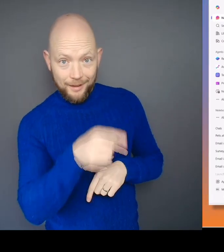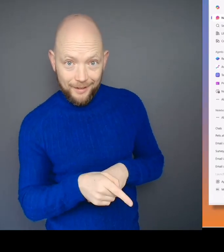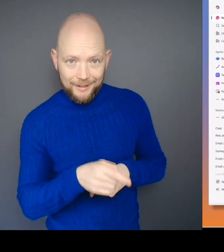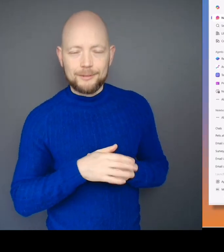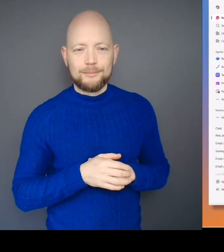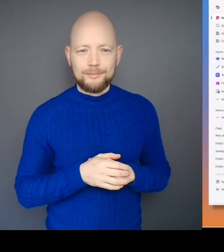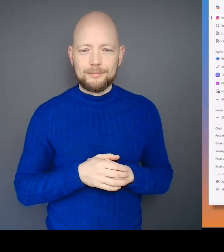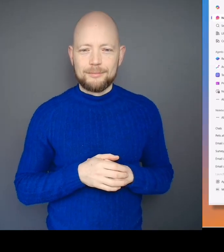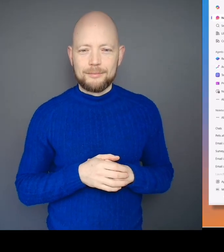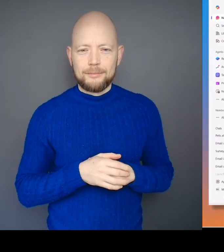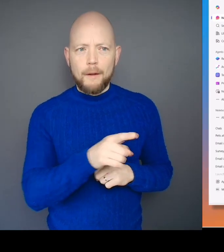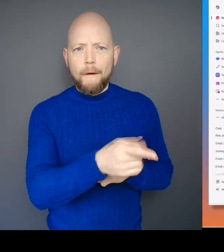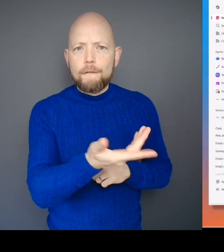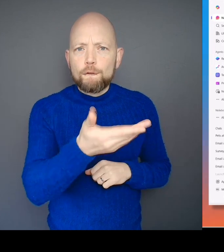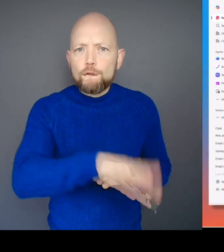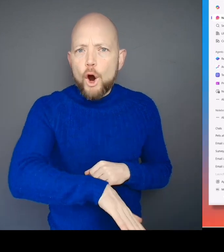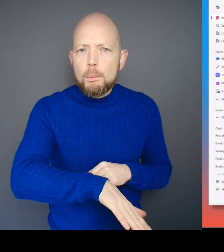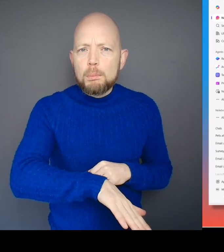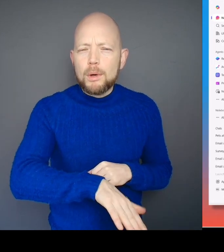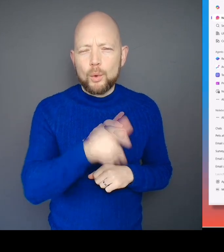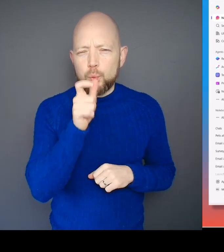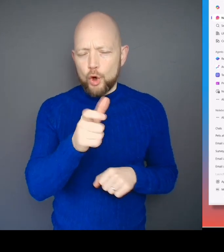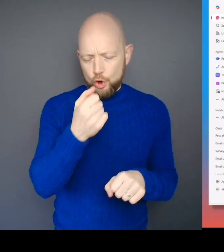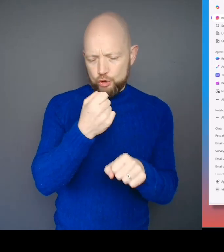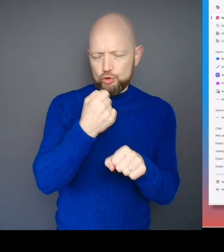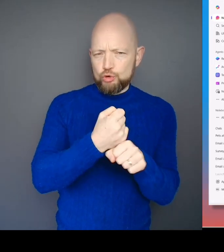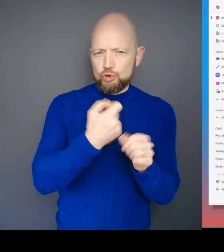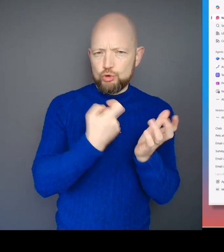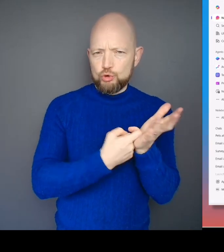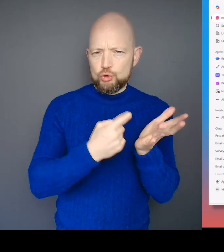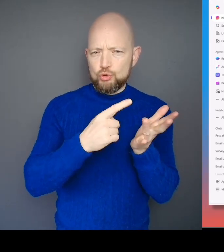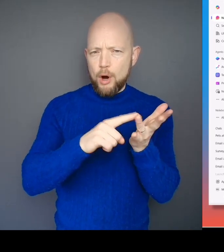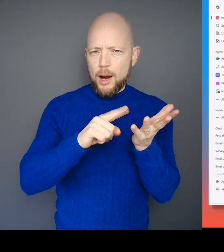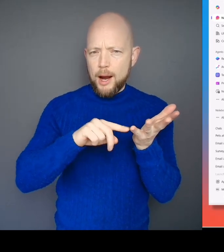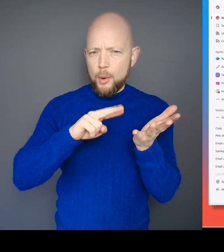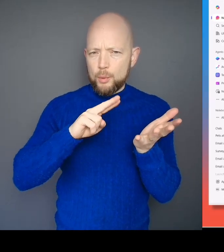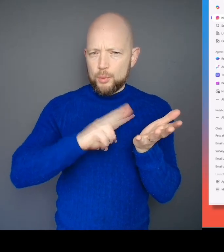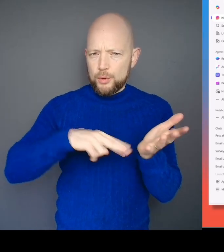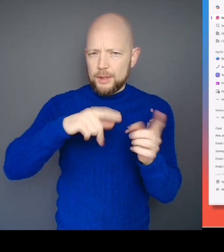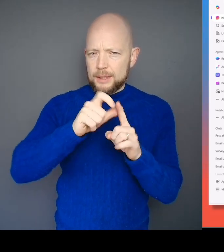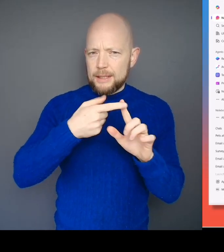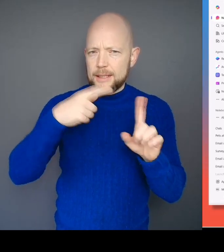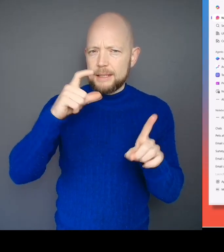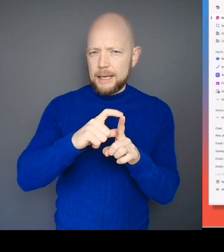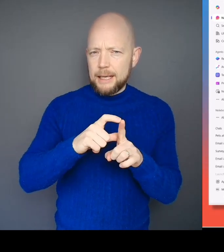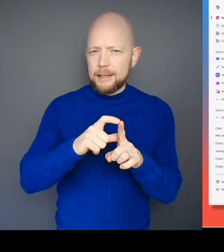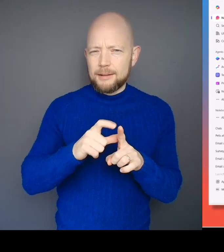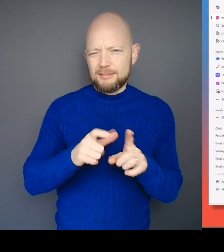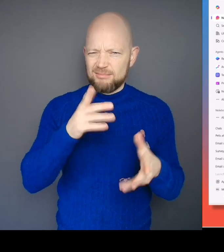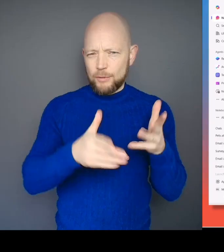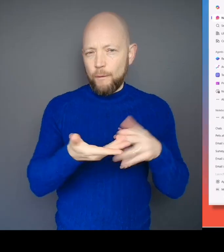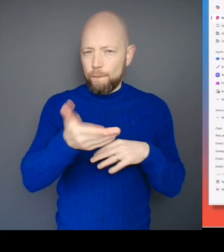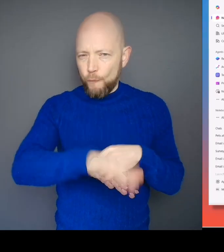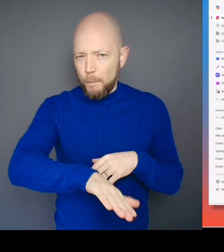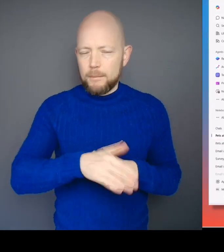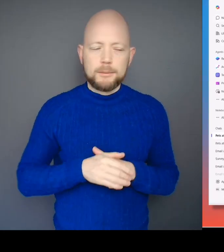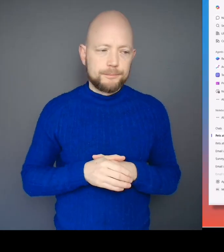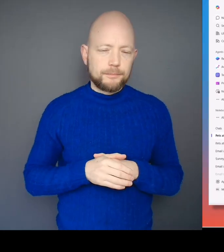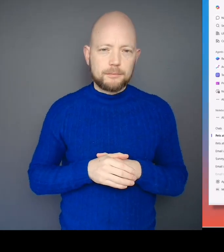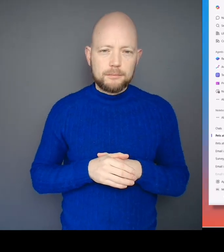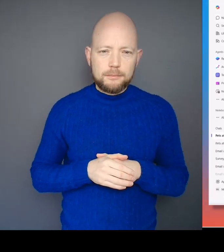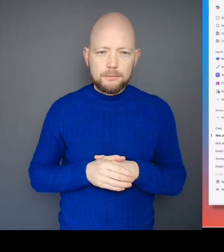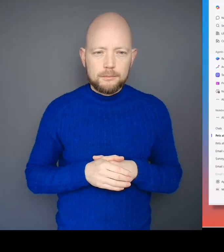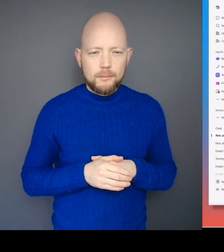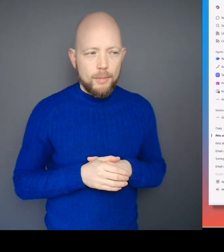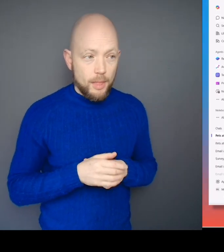of Pets at Work Day, grounded, there's that word again, in what I can see in your organisation and more broadly. This is a very nice explanation, thank